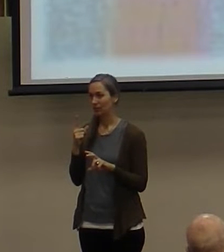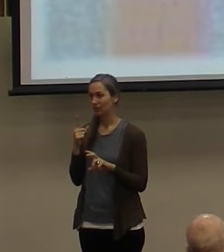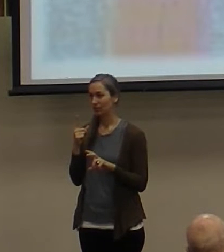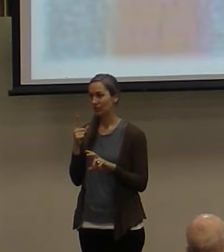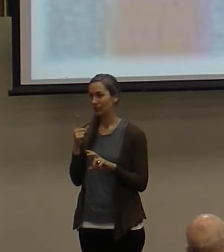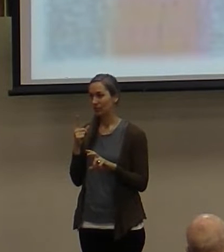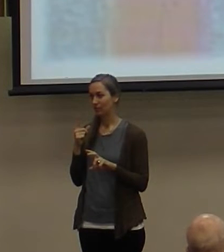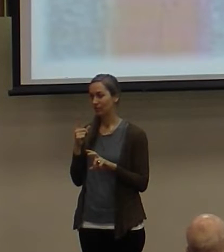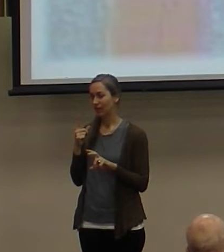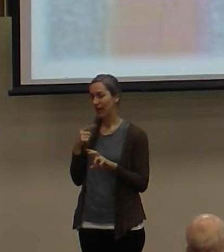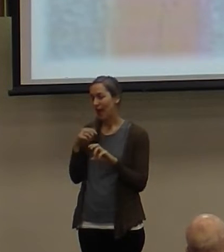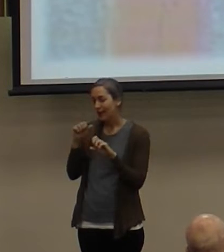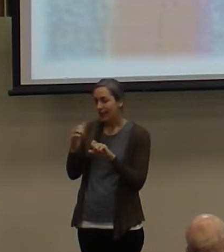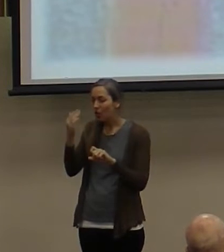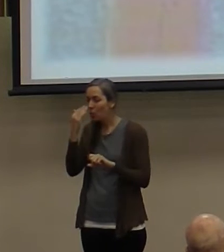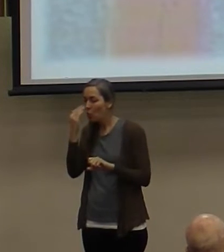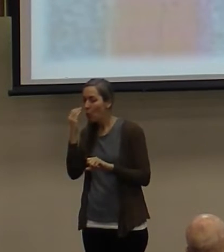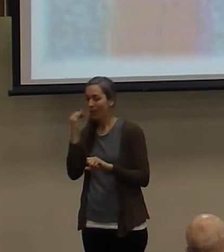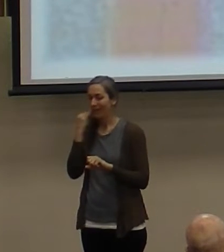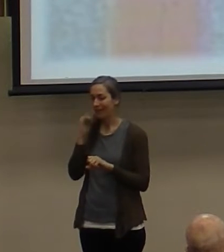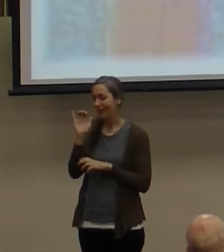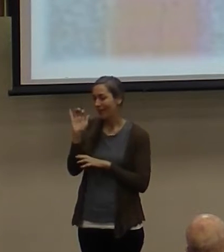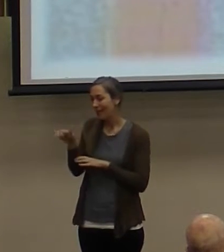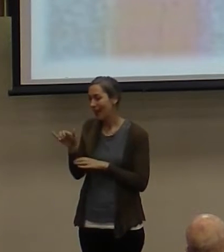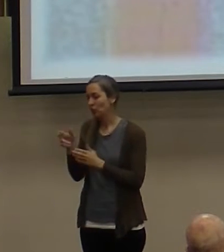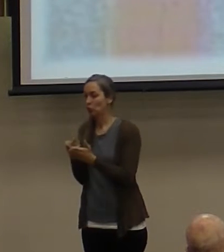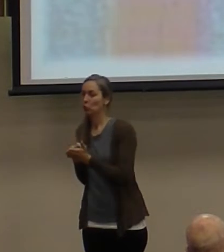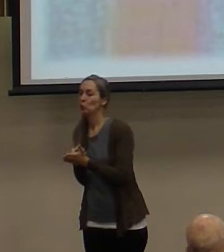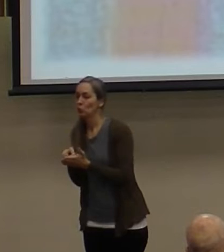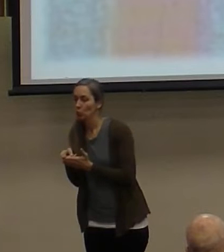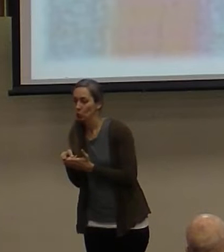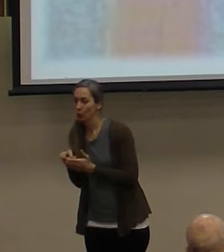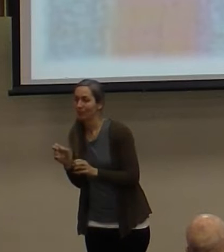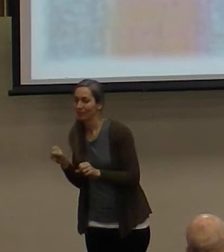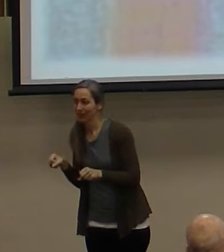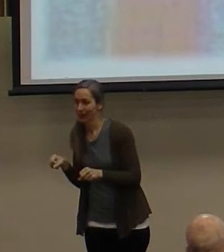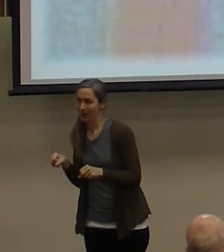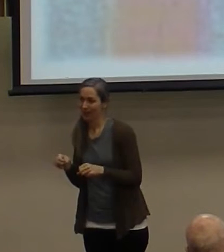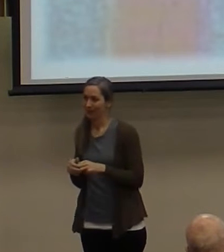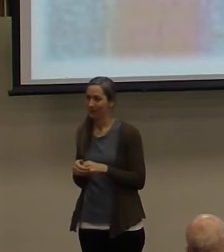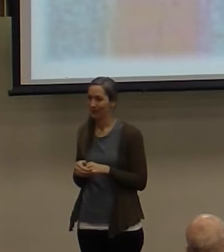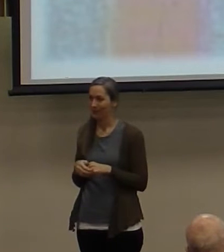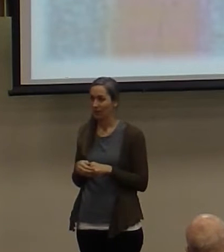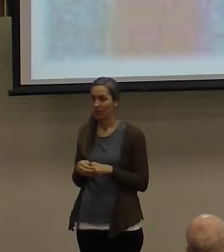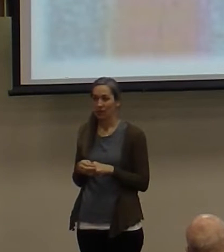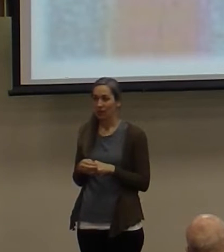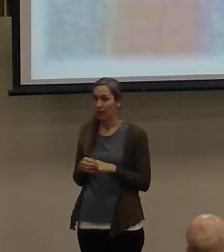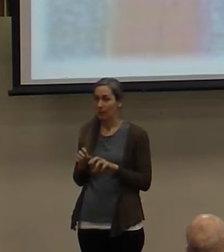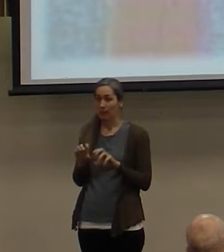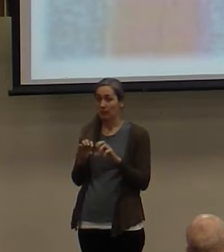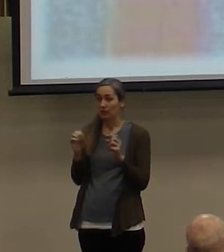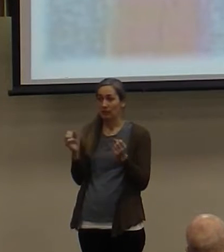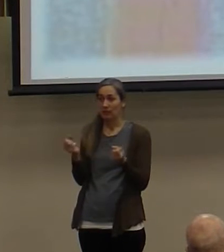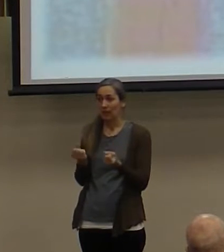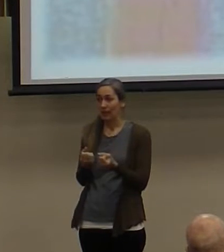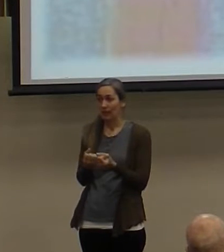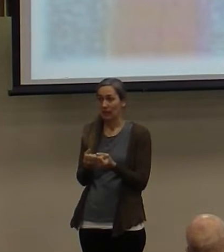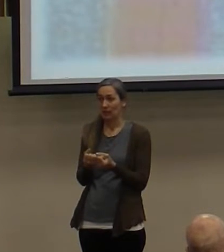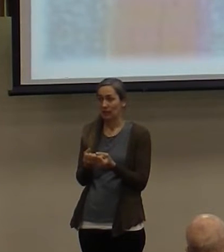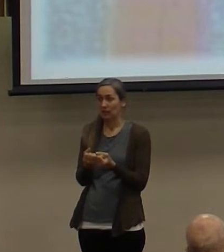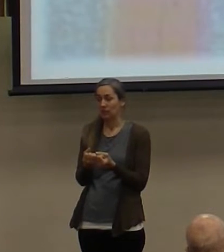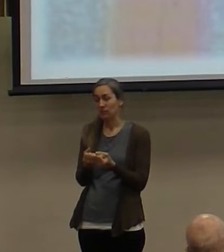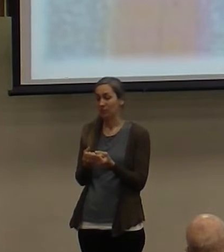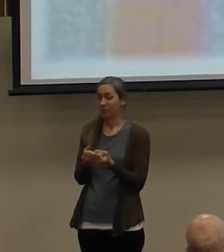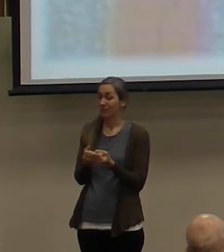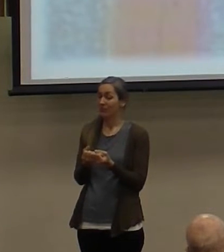basically tell whether or not that is true. And our society, particularly, is pretty